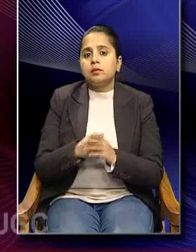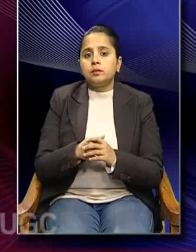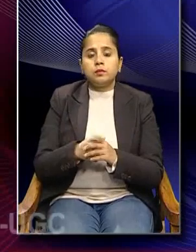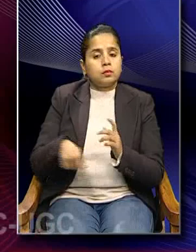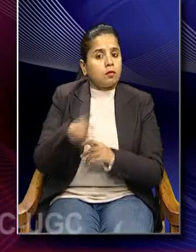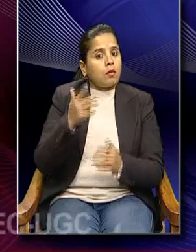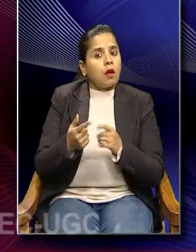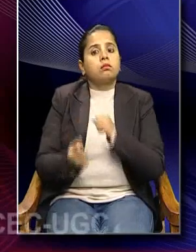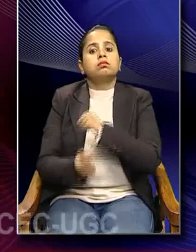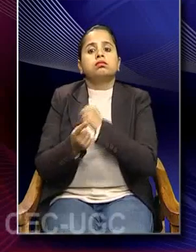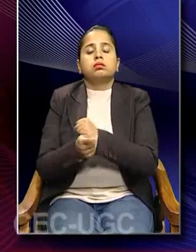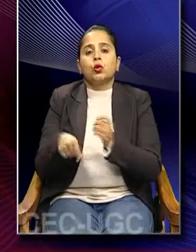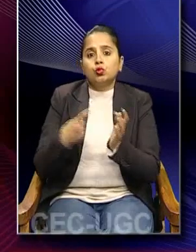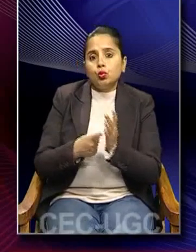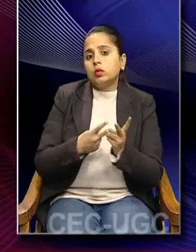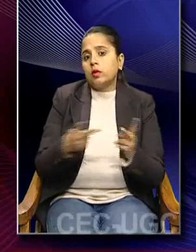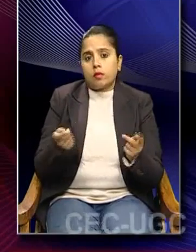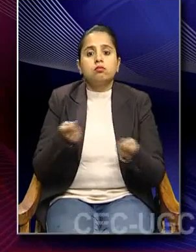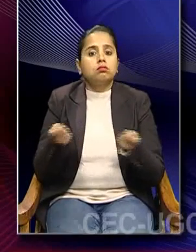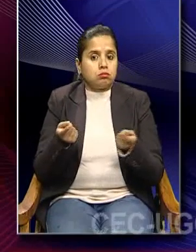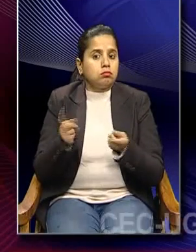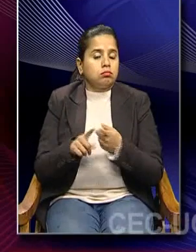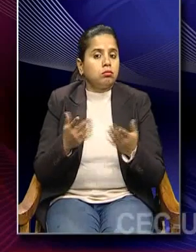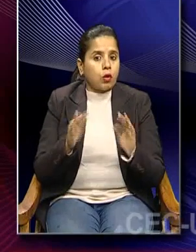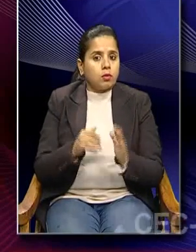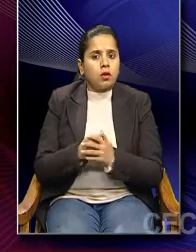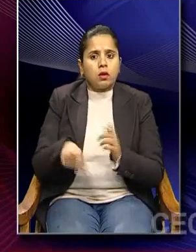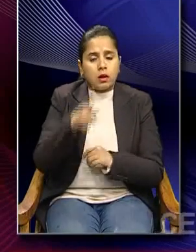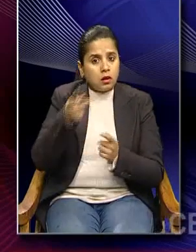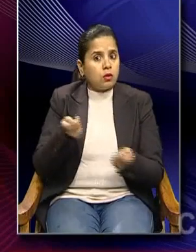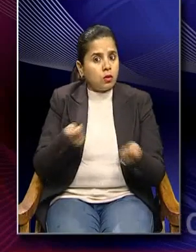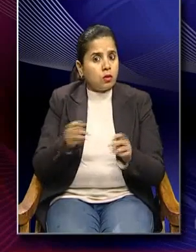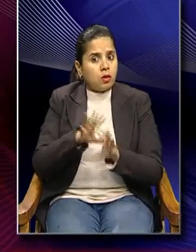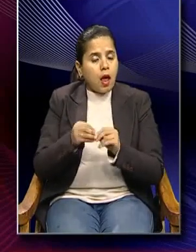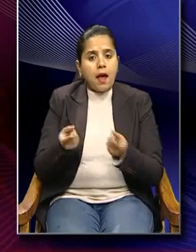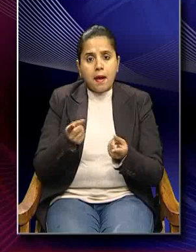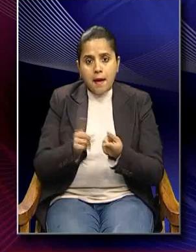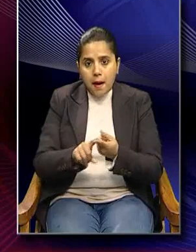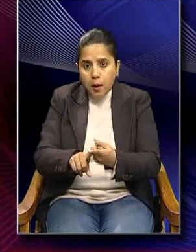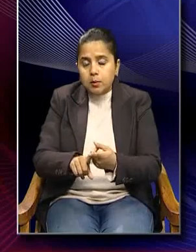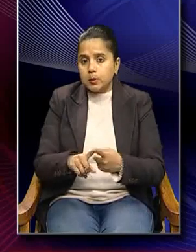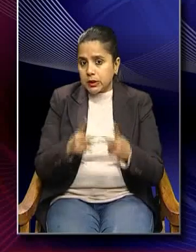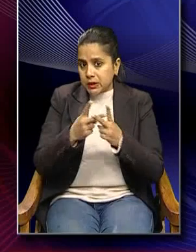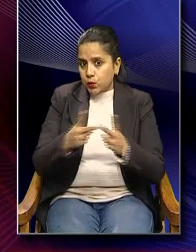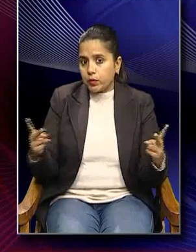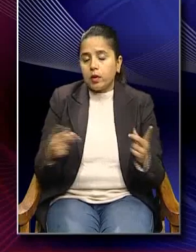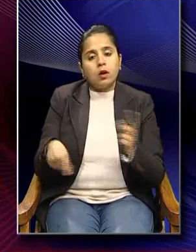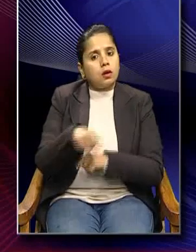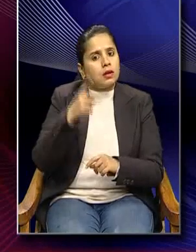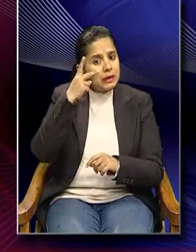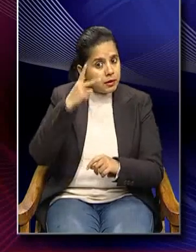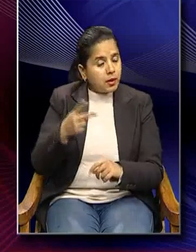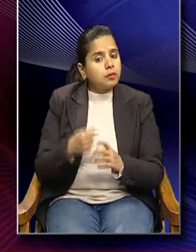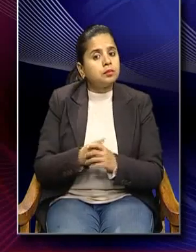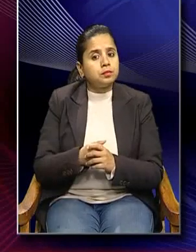they will occur to rule the day. So, and this unexpected incidents or happenings,